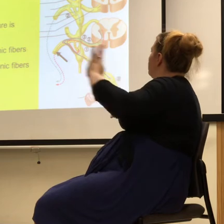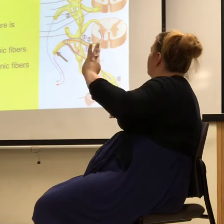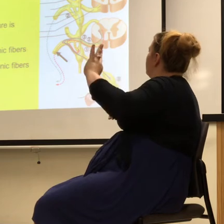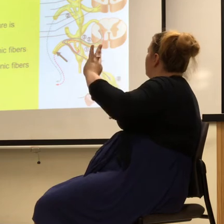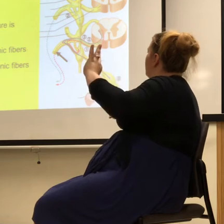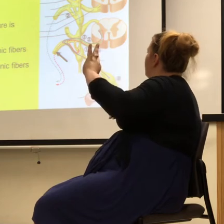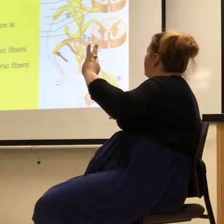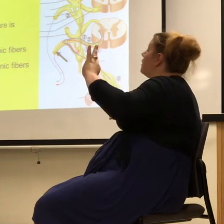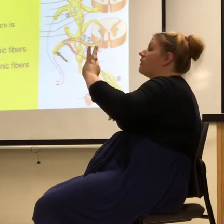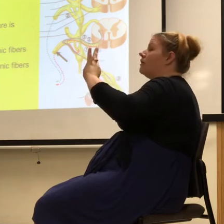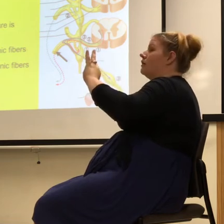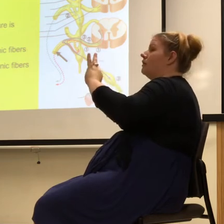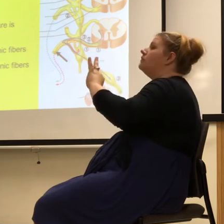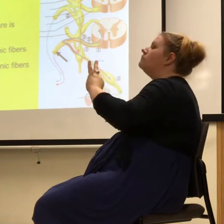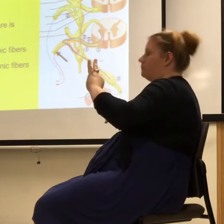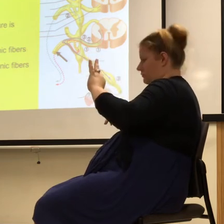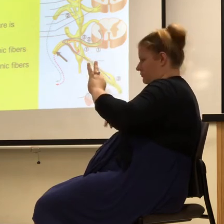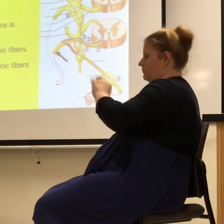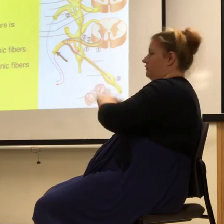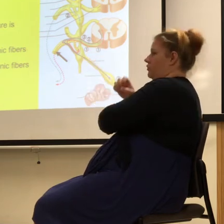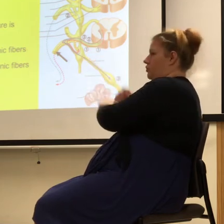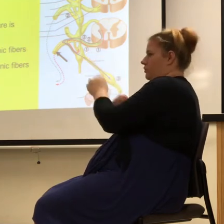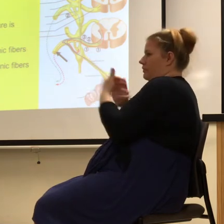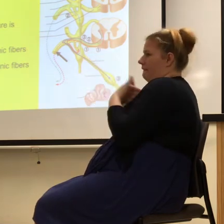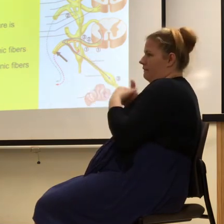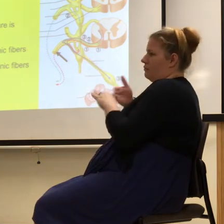This structure is carrying pre or post.